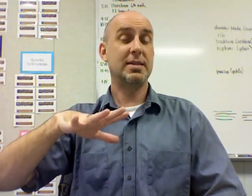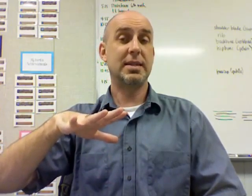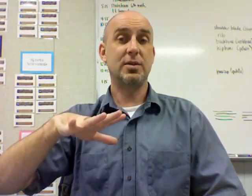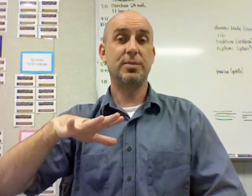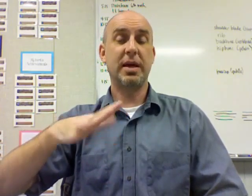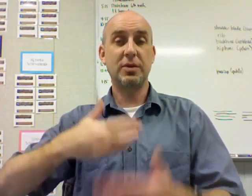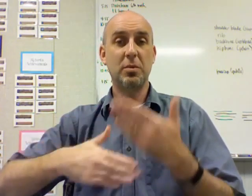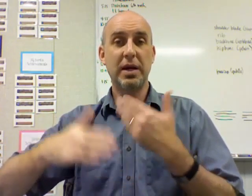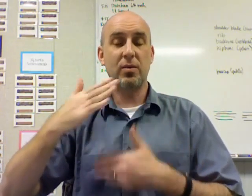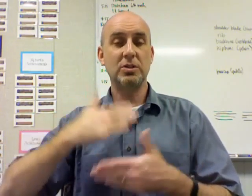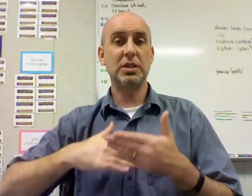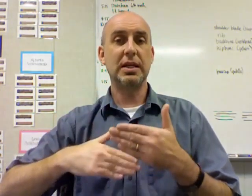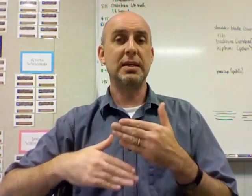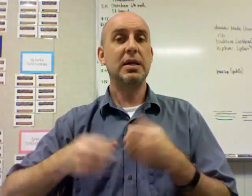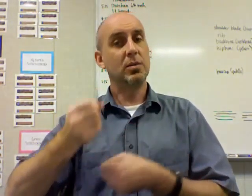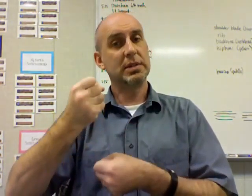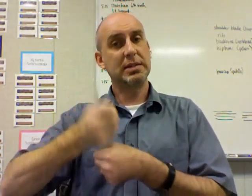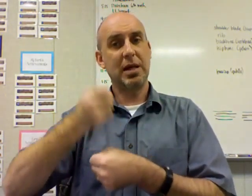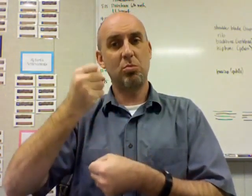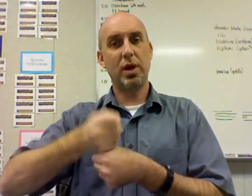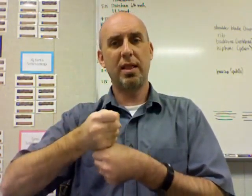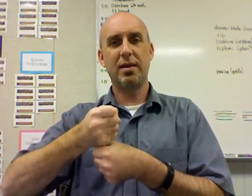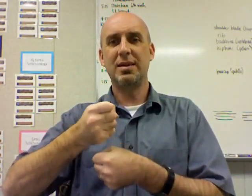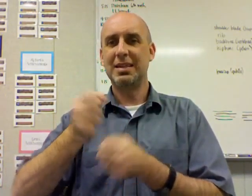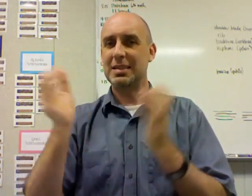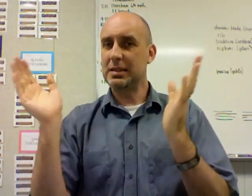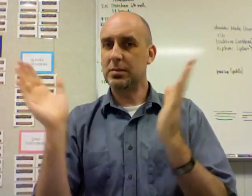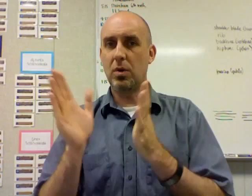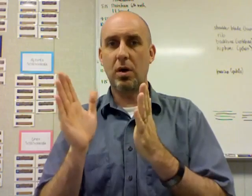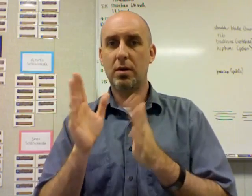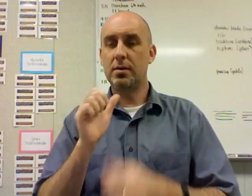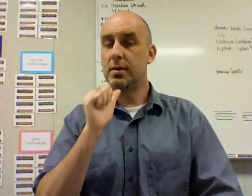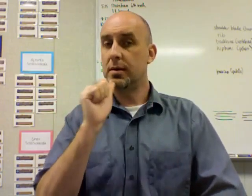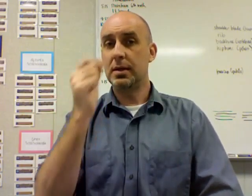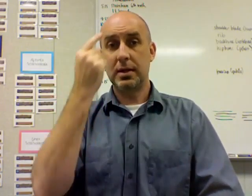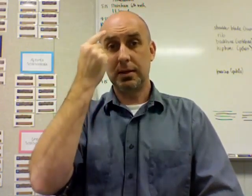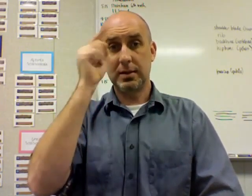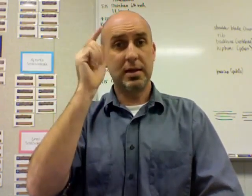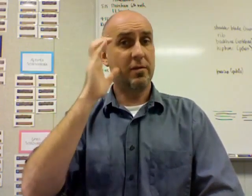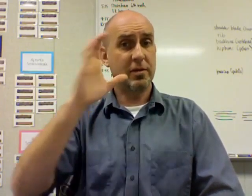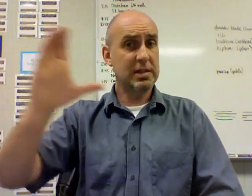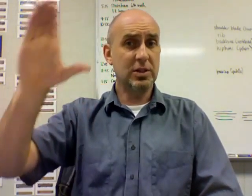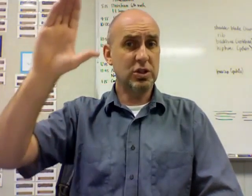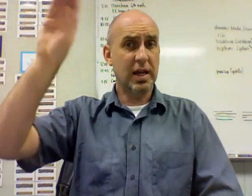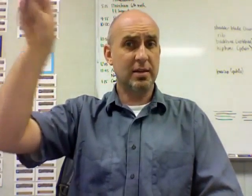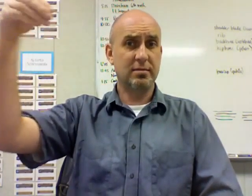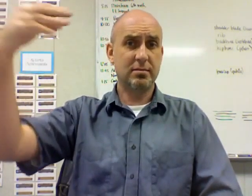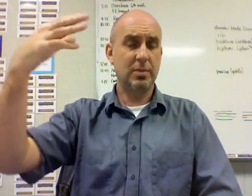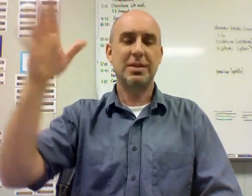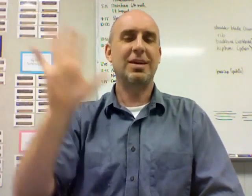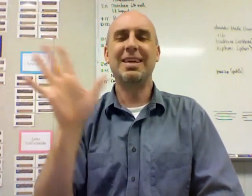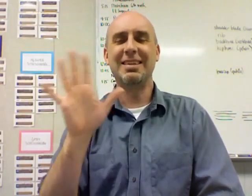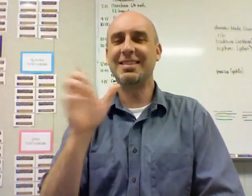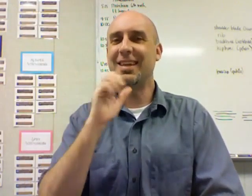there, so I might have to go back and watch again. So that's umbrella, small. It's not for sunshine. I'm sorry, not